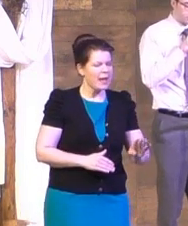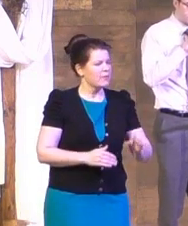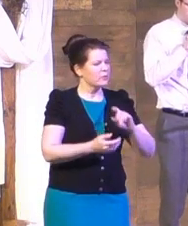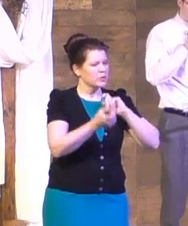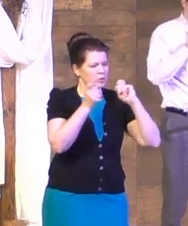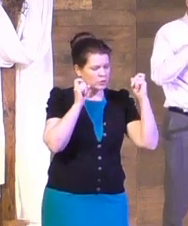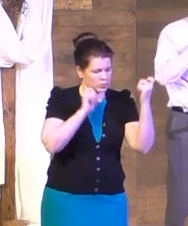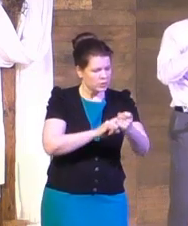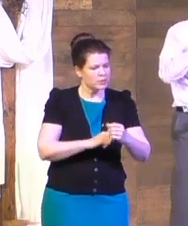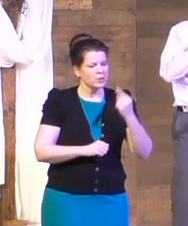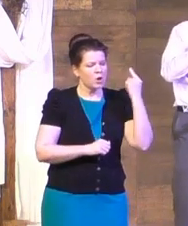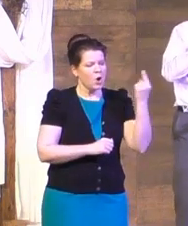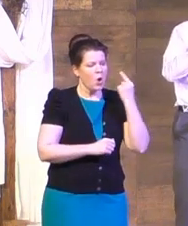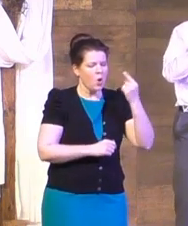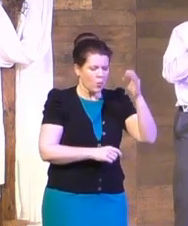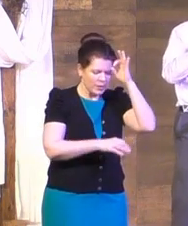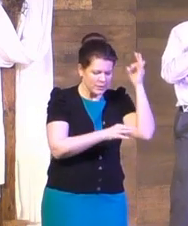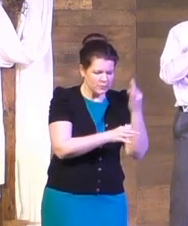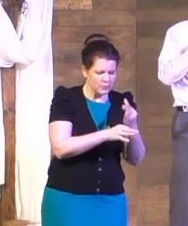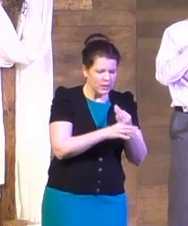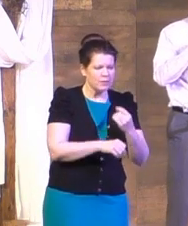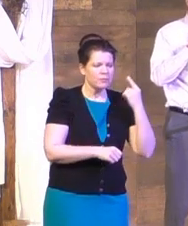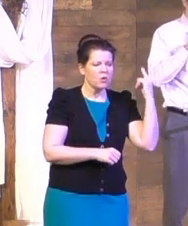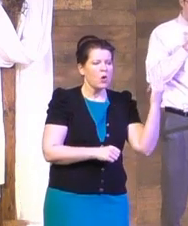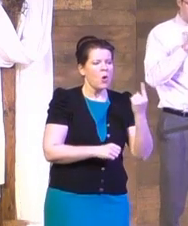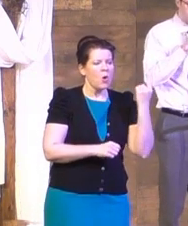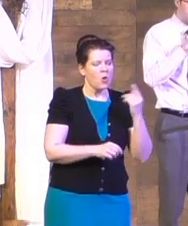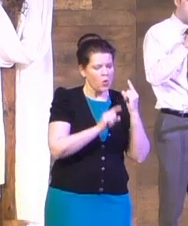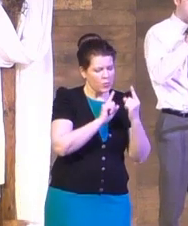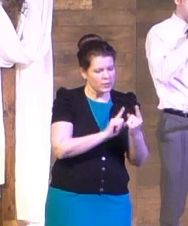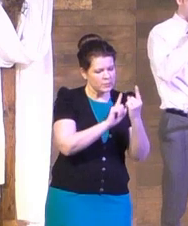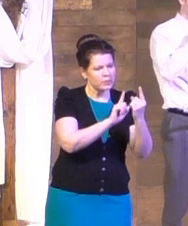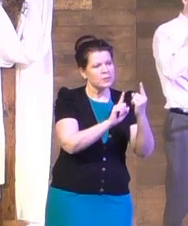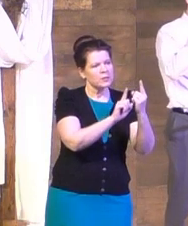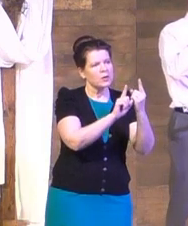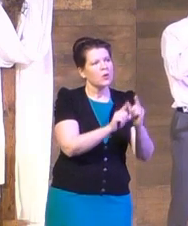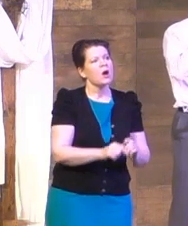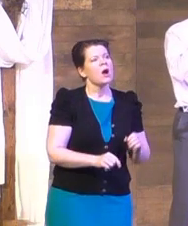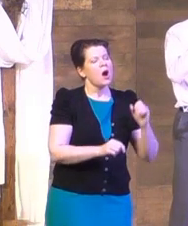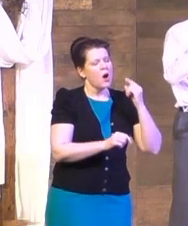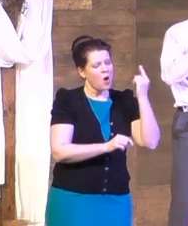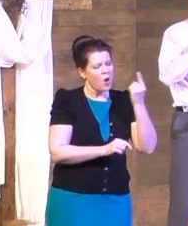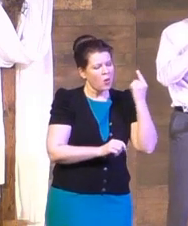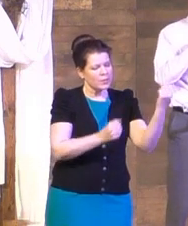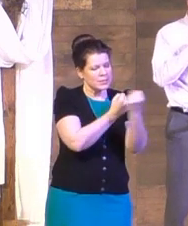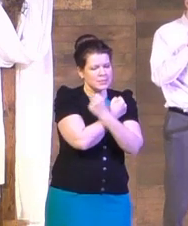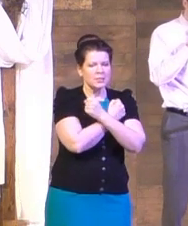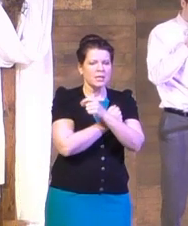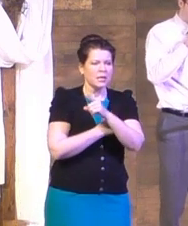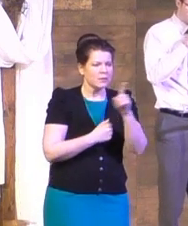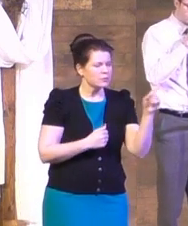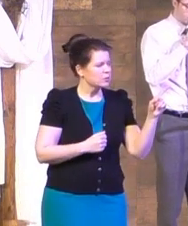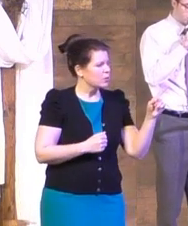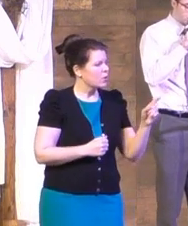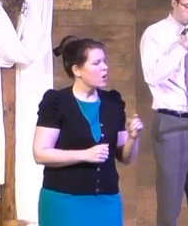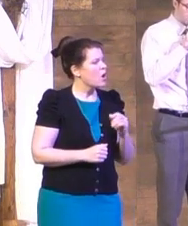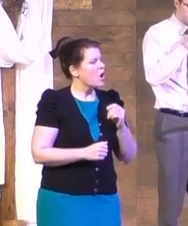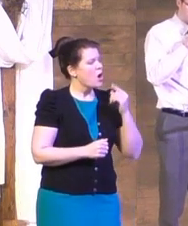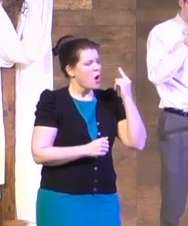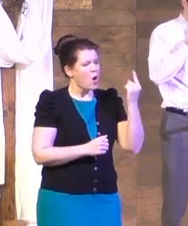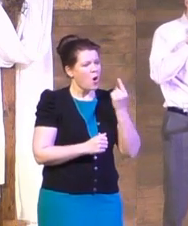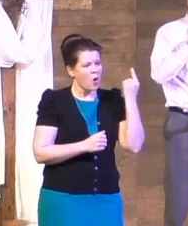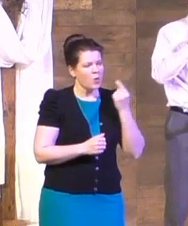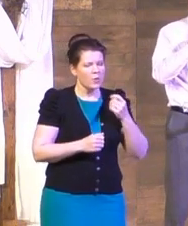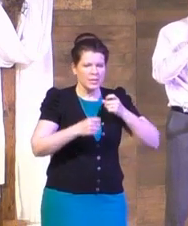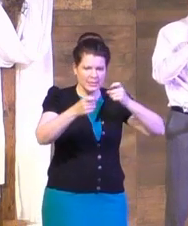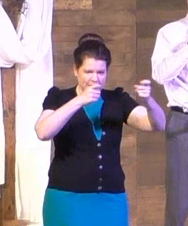faithful, always with you. He always loves you, and he's always in control. There's no challenge